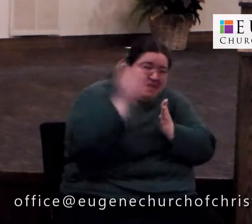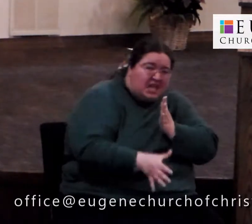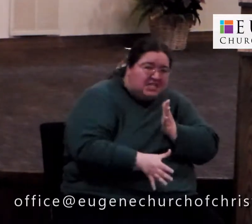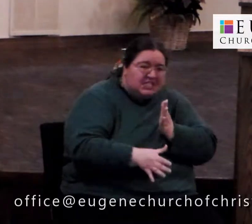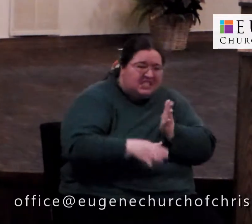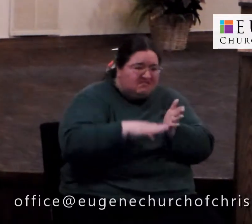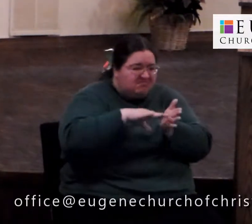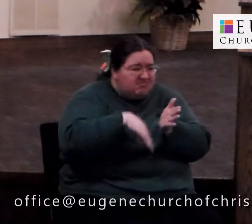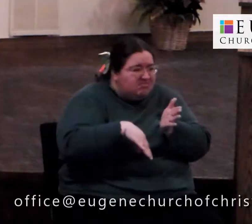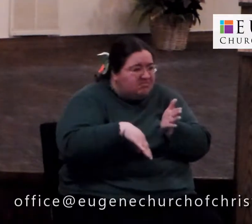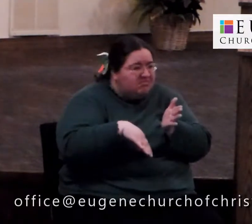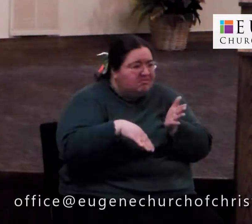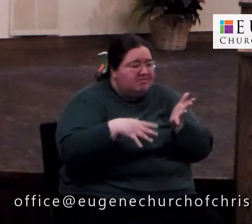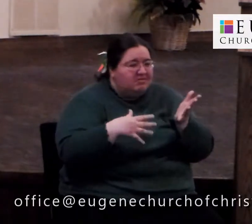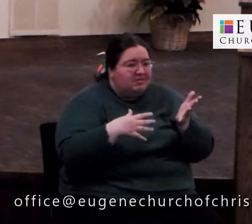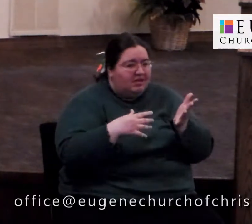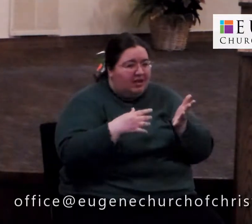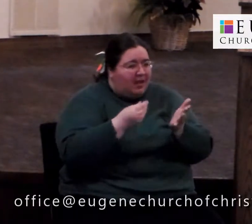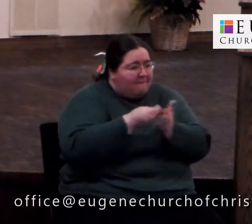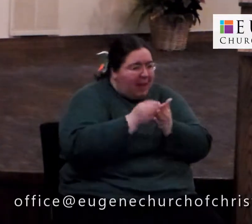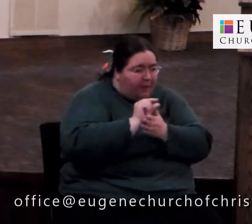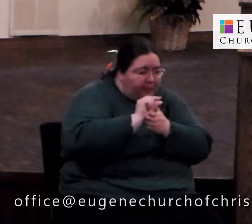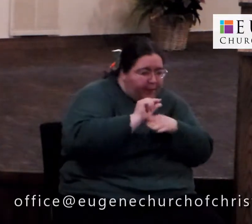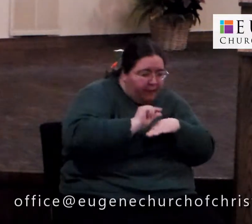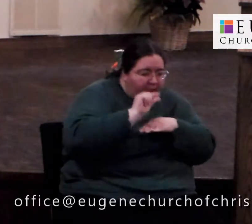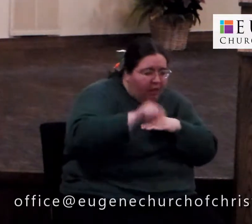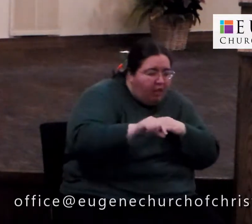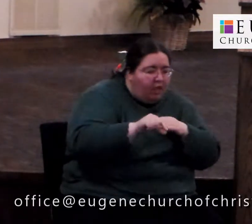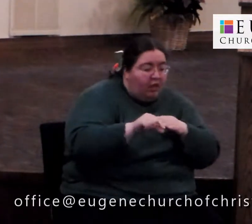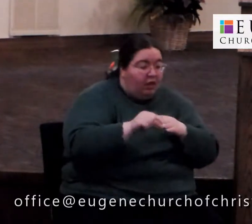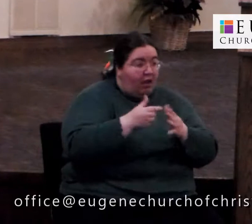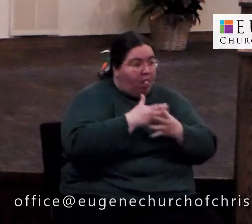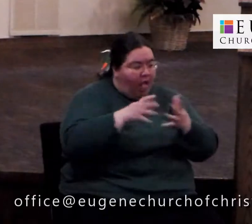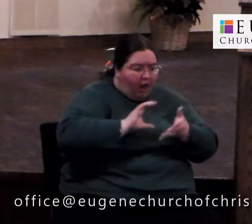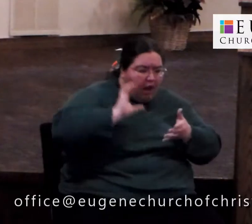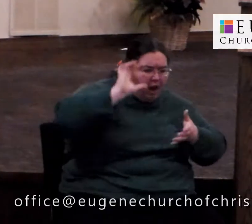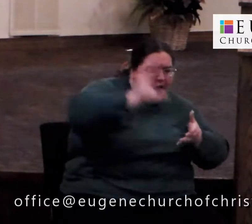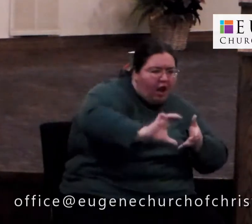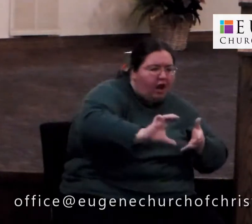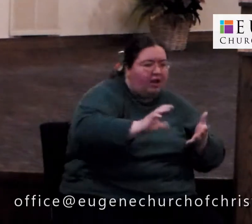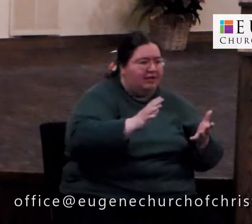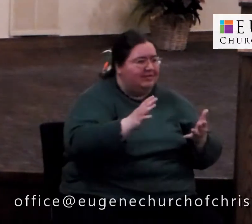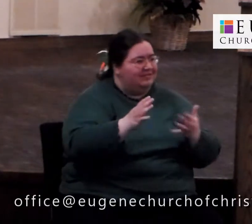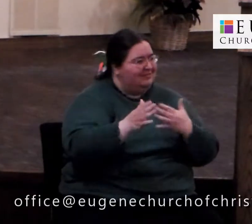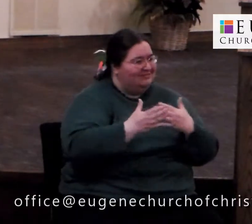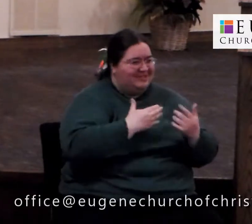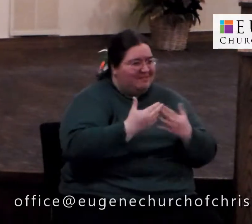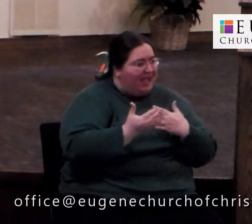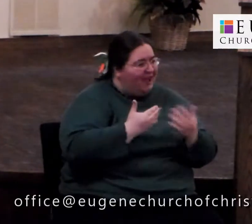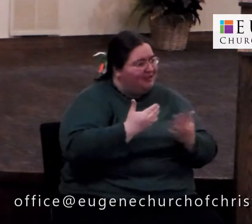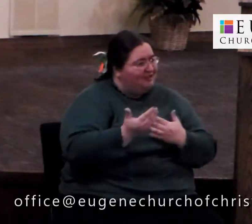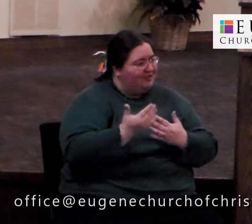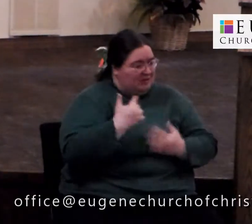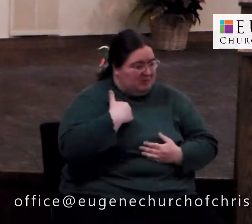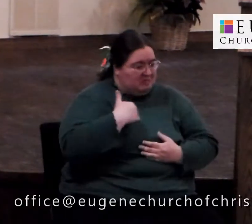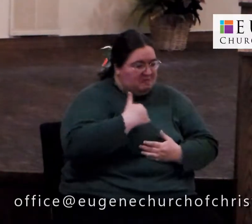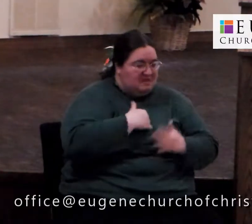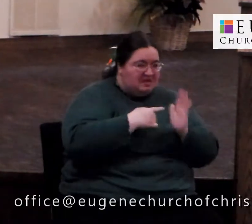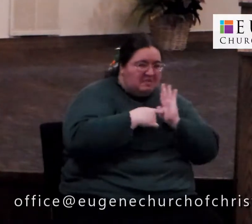bring, whether they are big or small, expensive or cheap, a little bit going in that plate or a